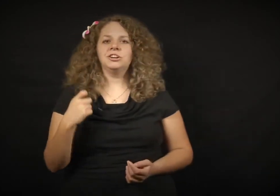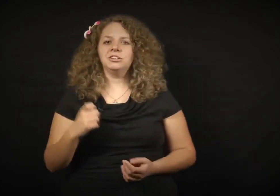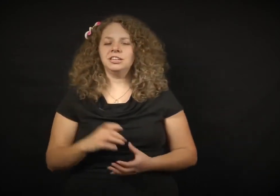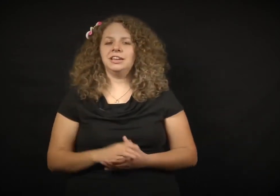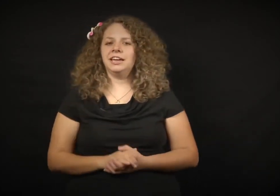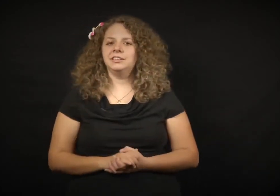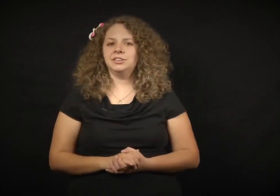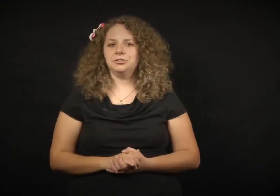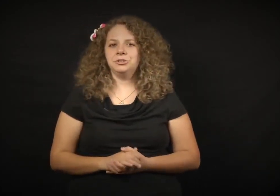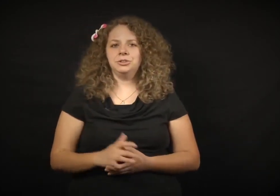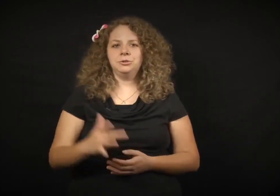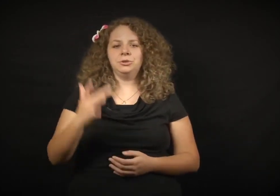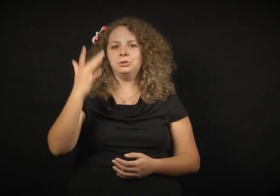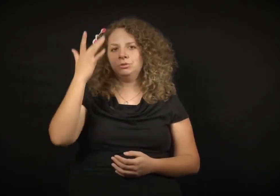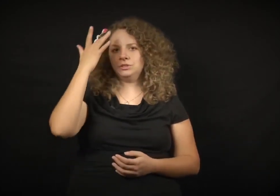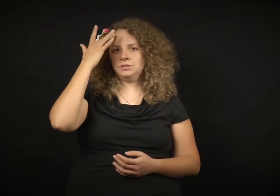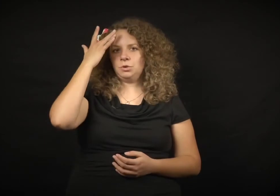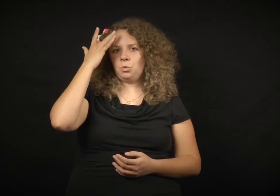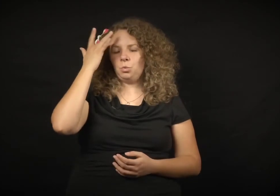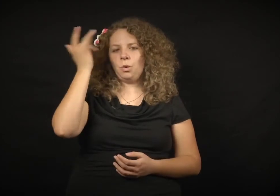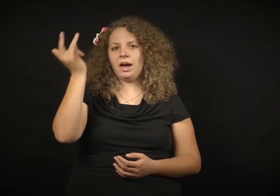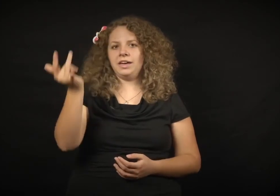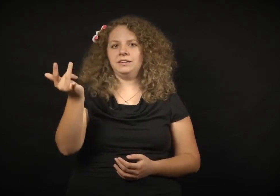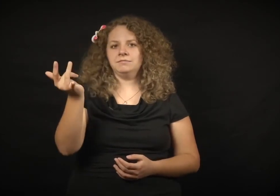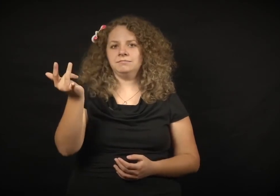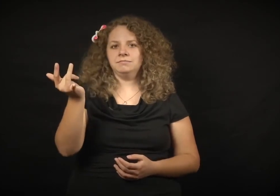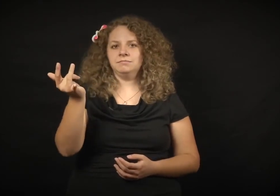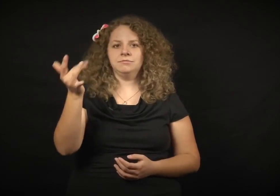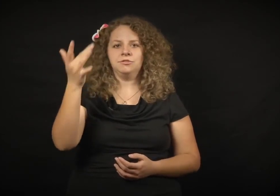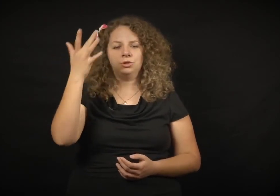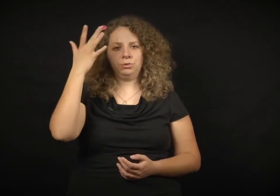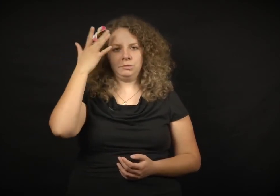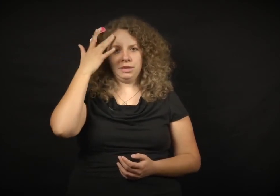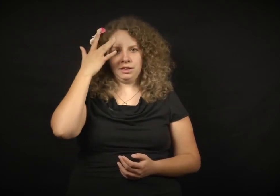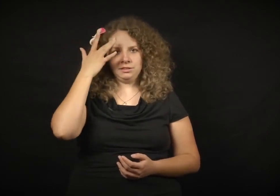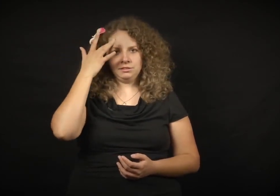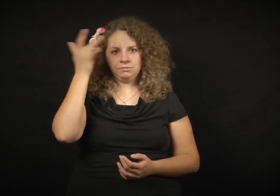Generally in ASL, you will use why for the word because.